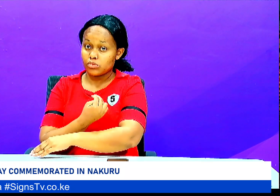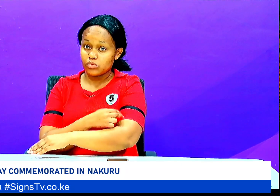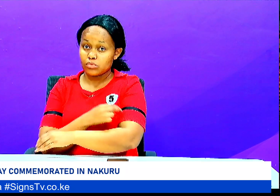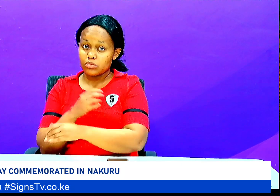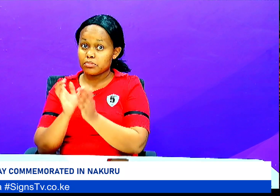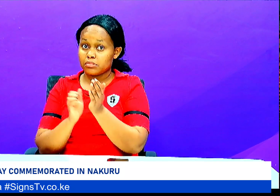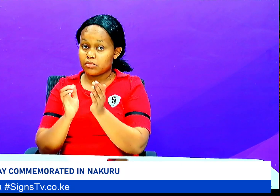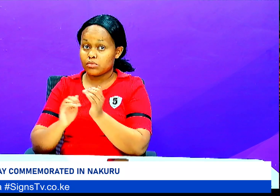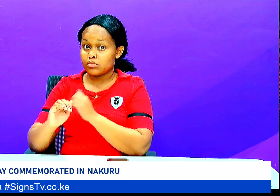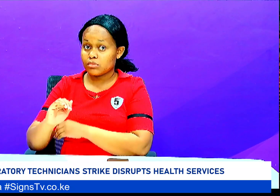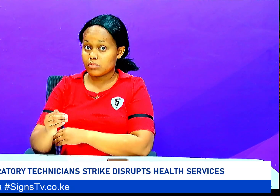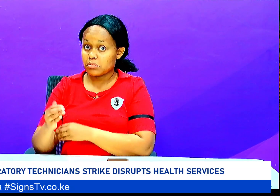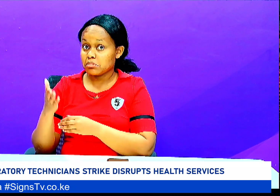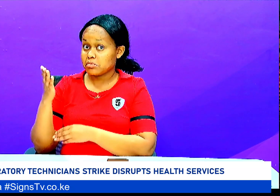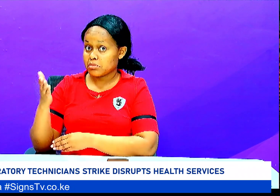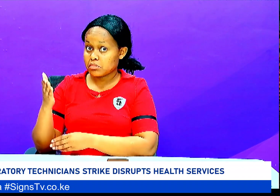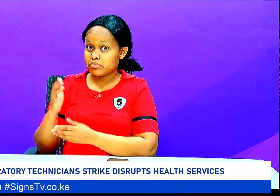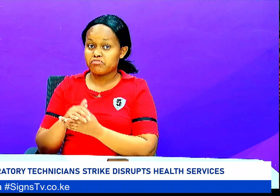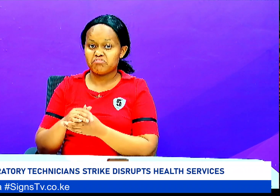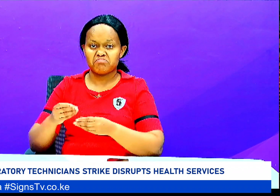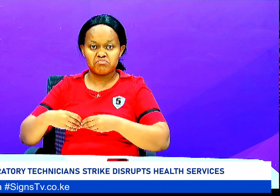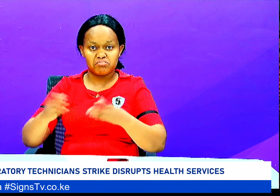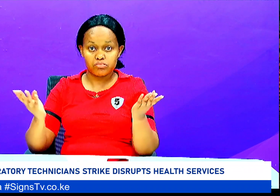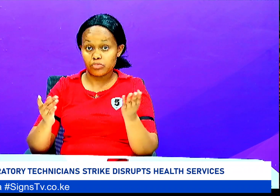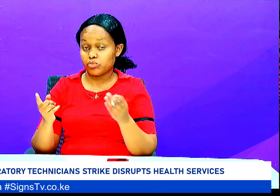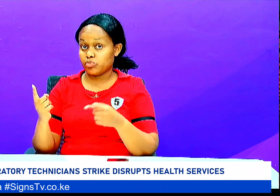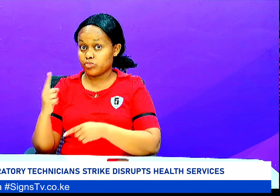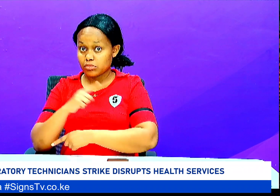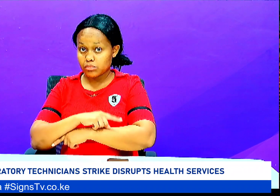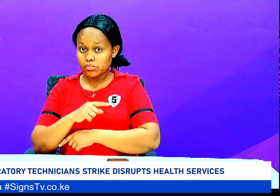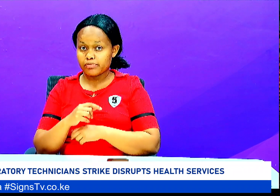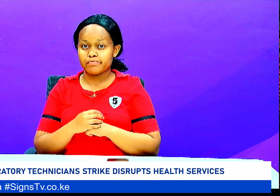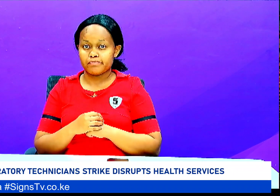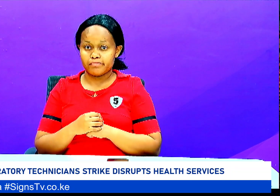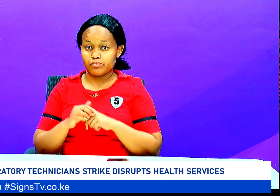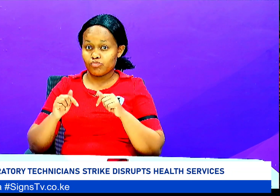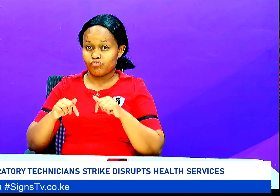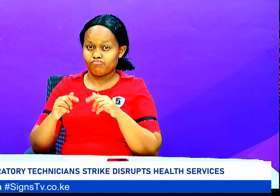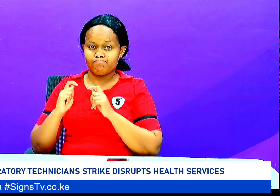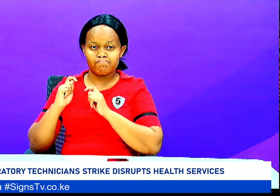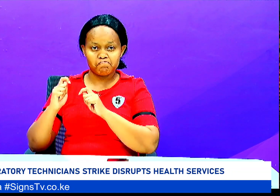Normal operations in public hospitals across Machakos County were